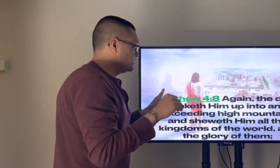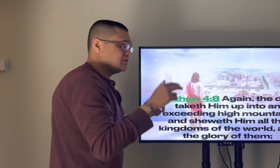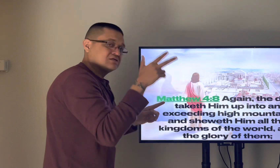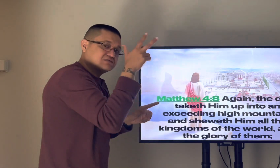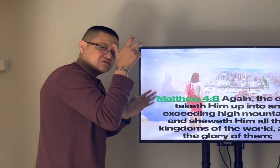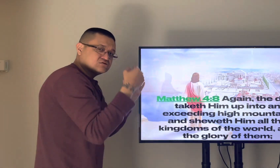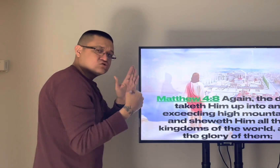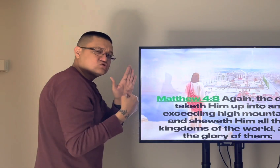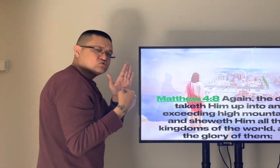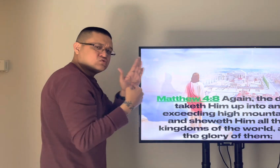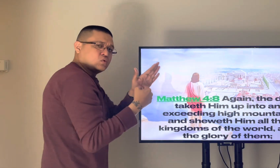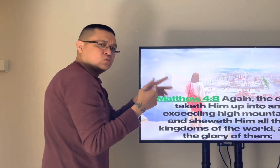so